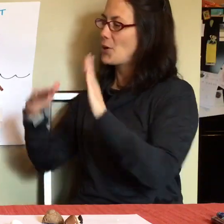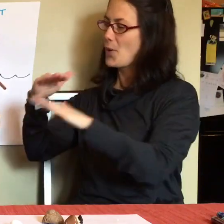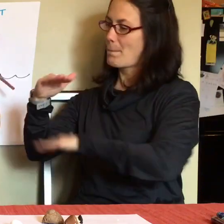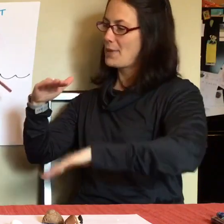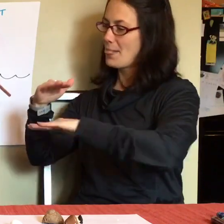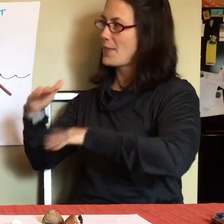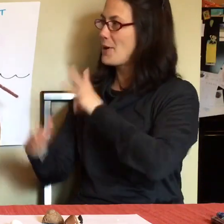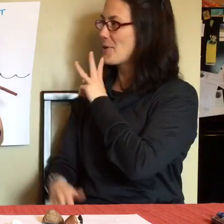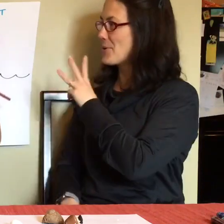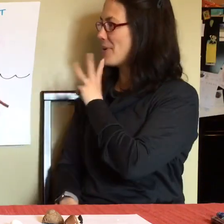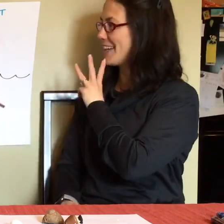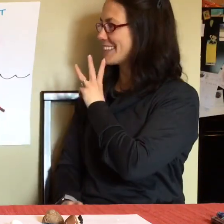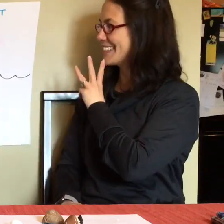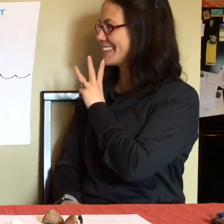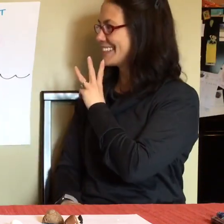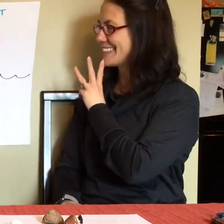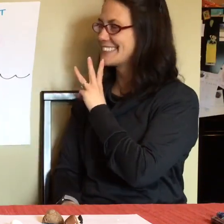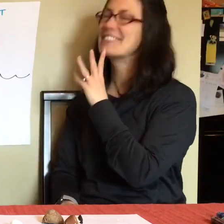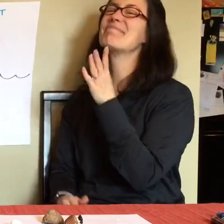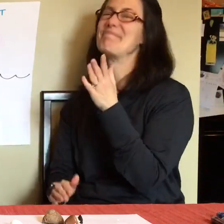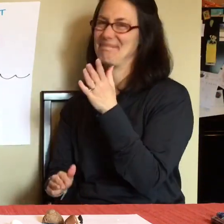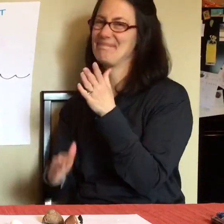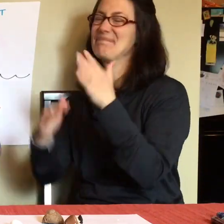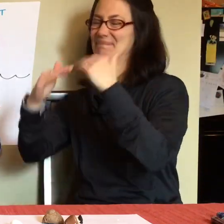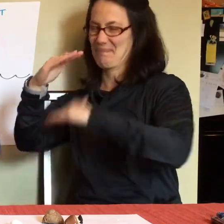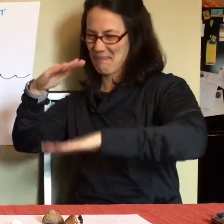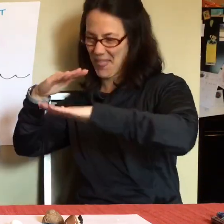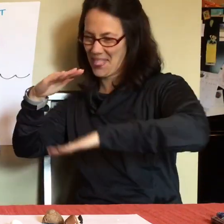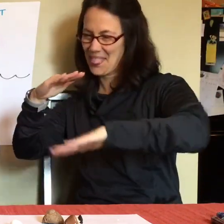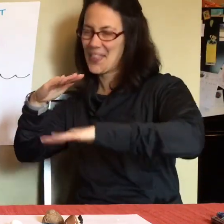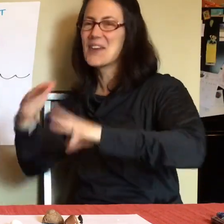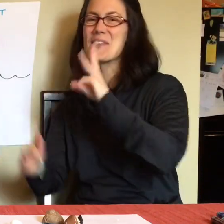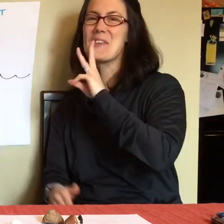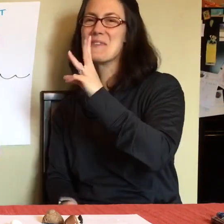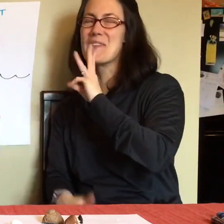or below the water? Just because we kept doing the